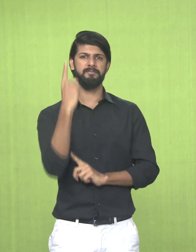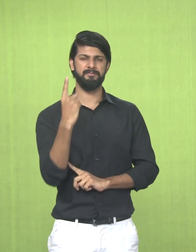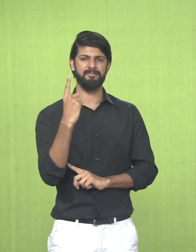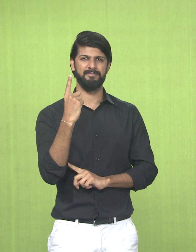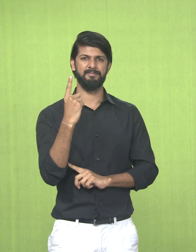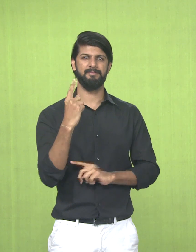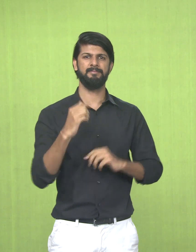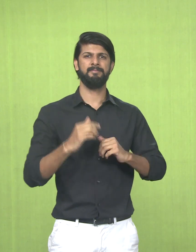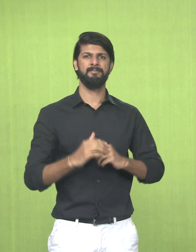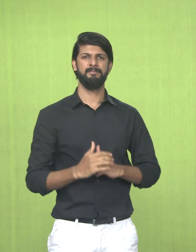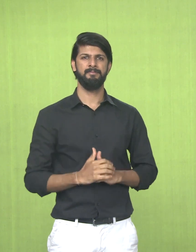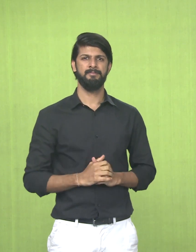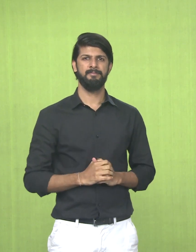Part 1.